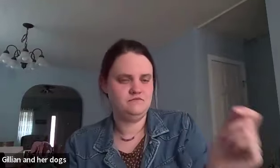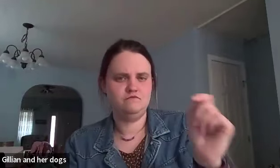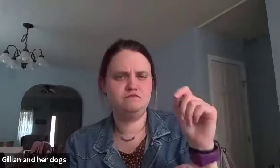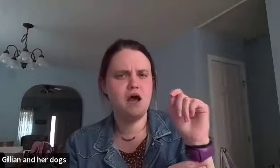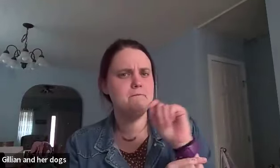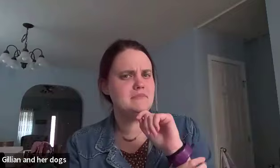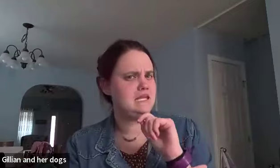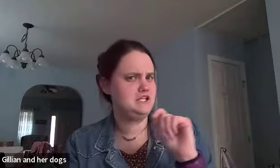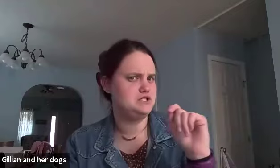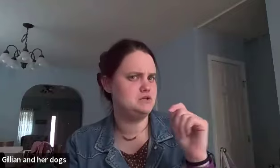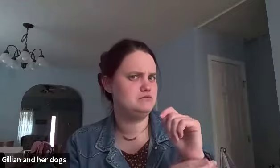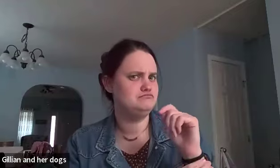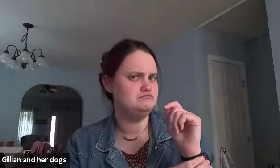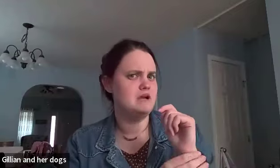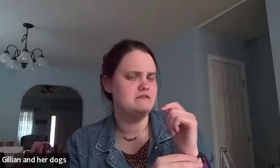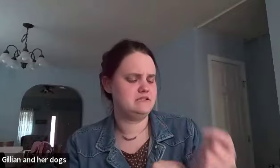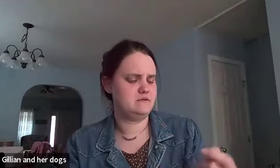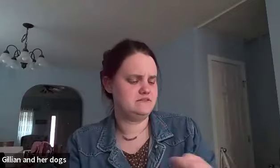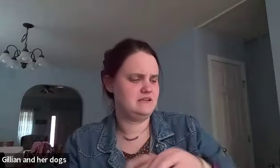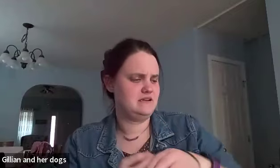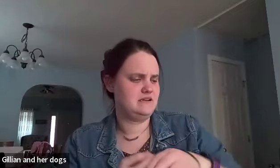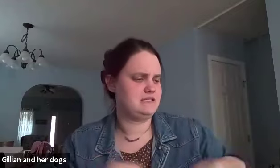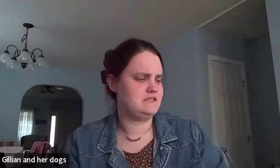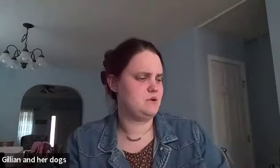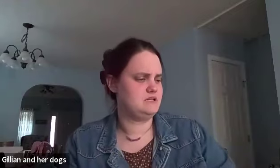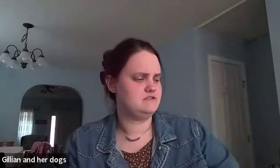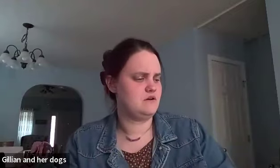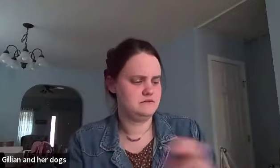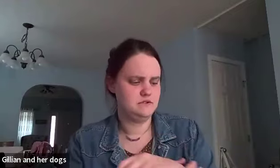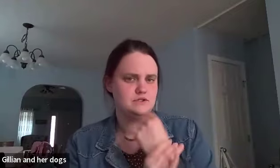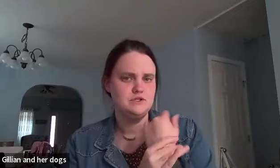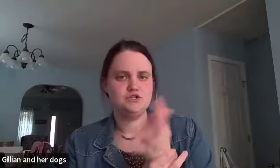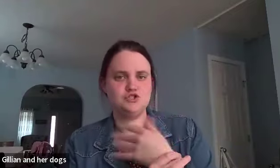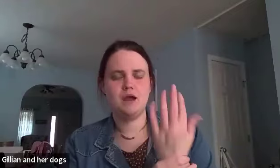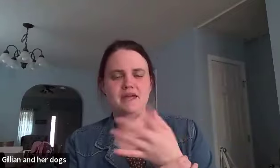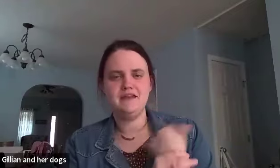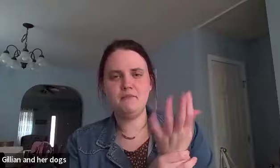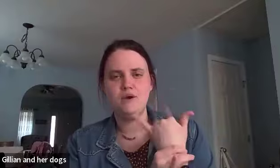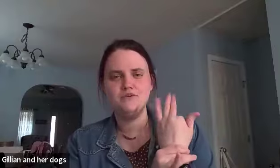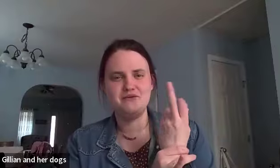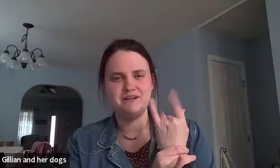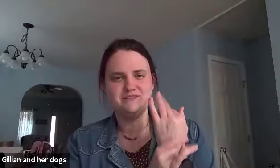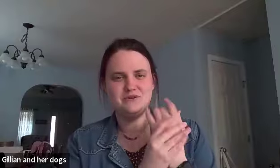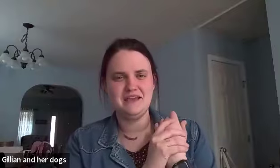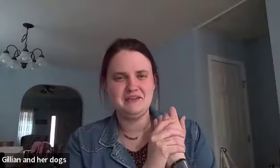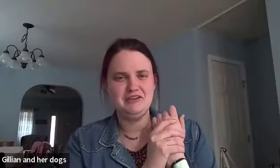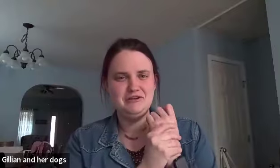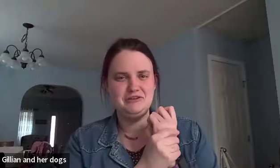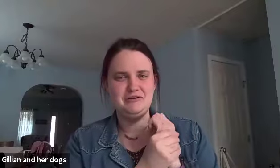Not many do. At least so I've seen. I gotta take these ponytails off. Sorry, I'm hitting that point with my wrist where like, you